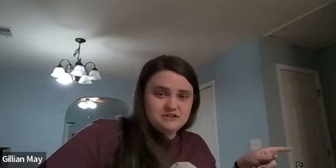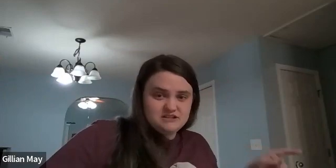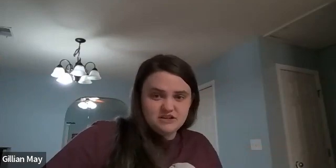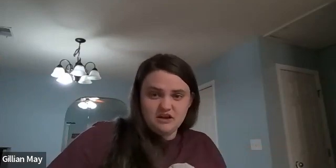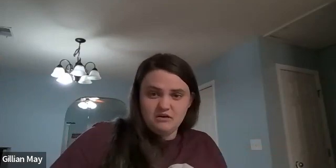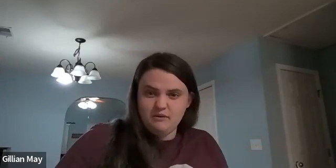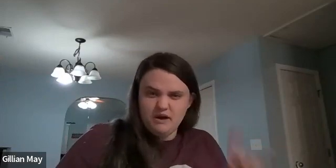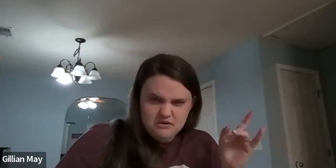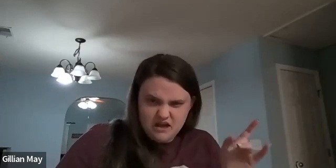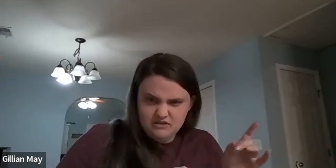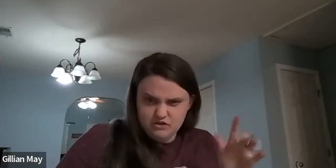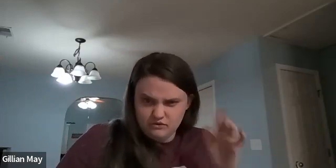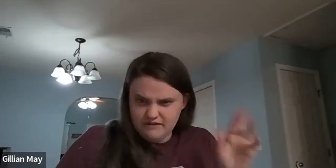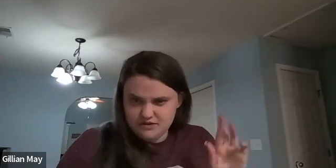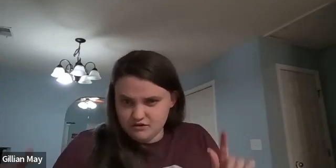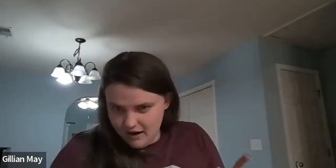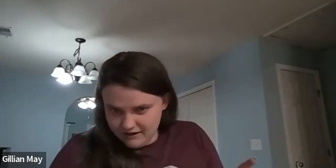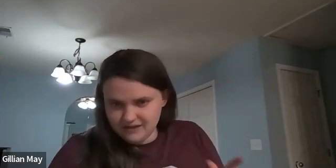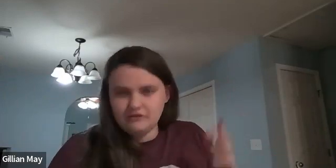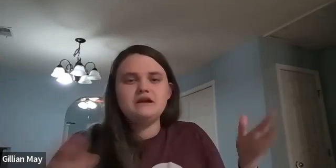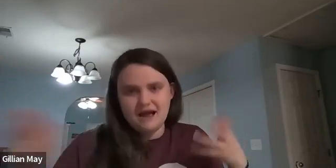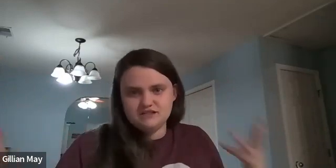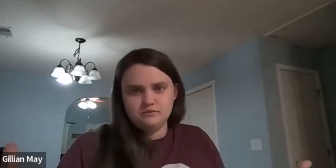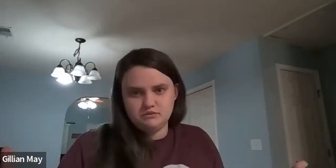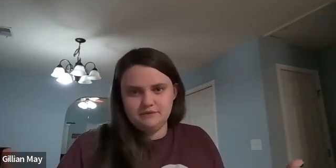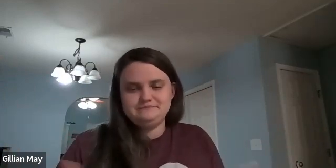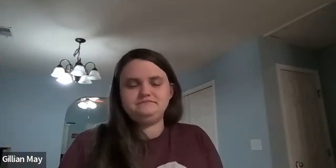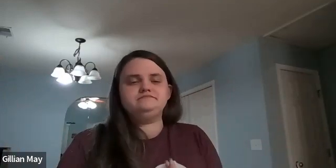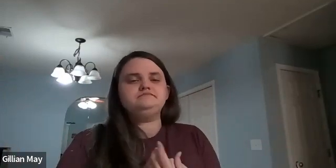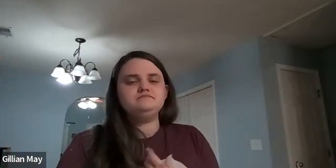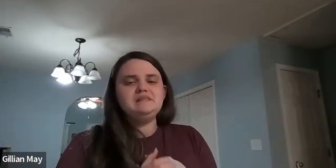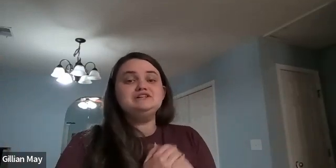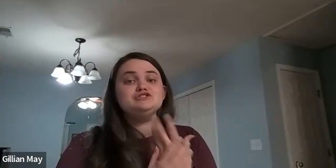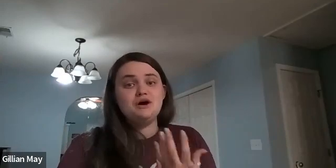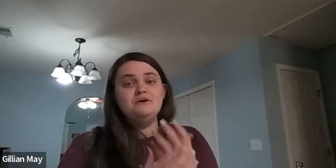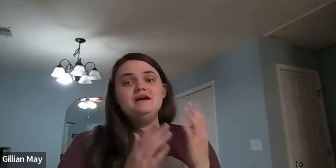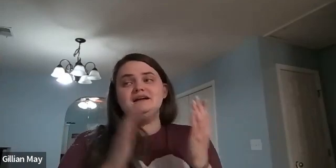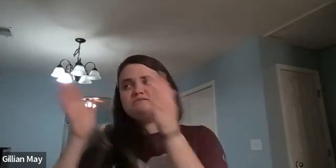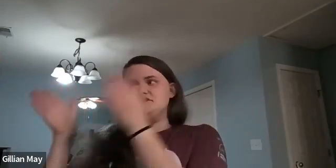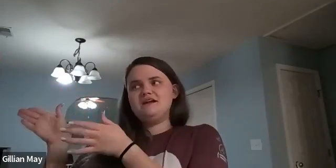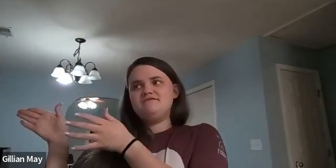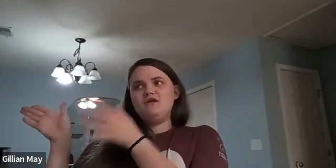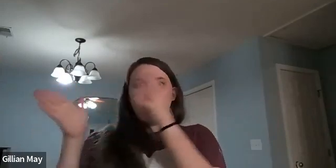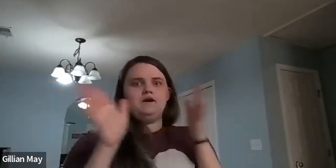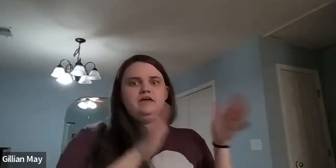person's going to go, wait, where were they? Your left or your right? Like they're going to ask you which one. So it's important to kind of follow where they